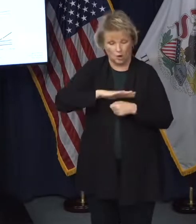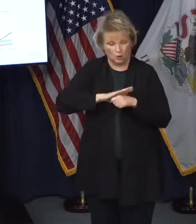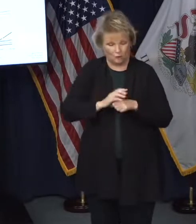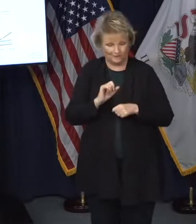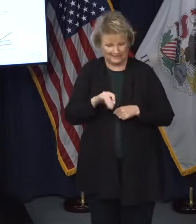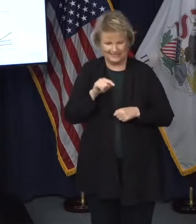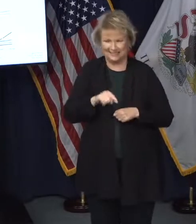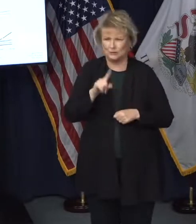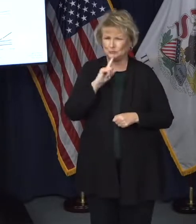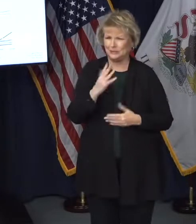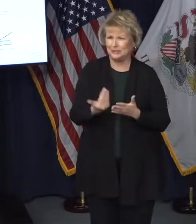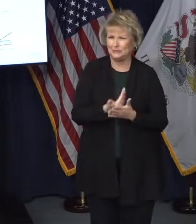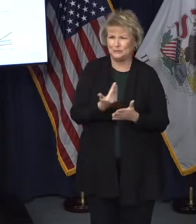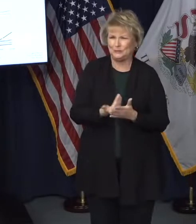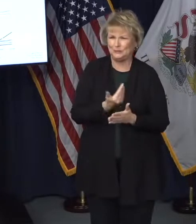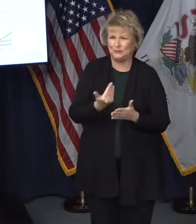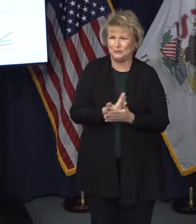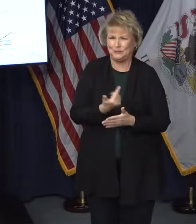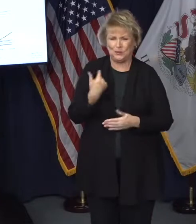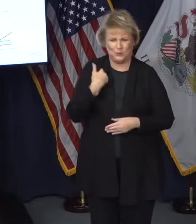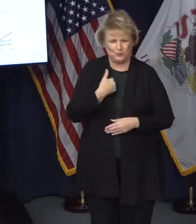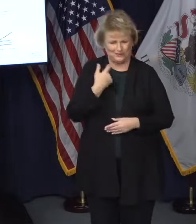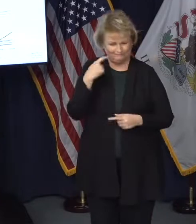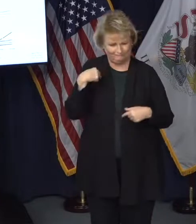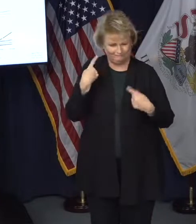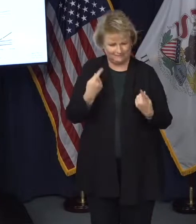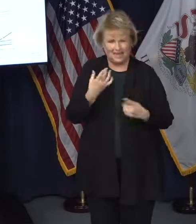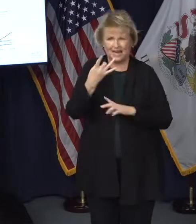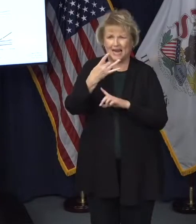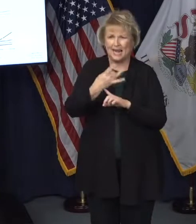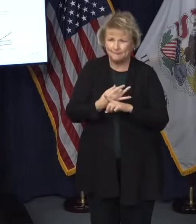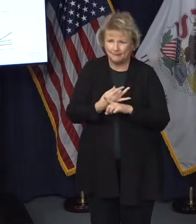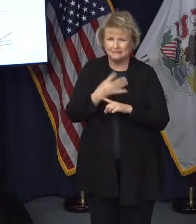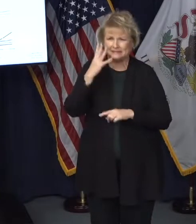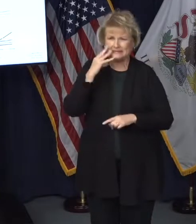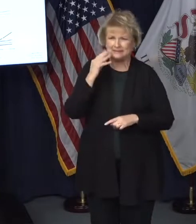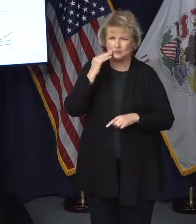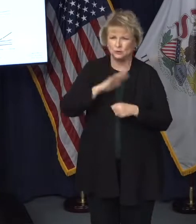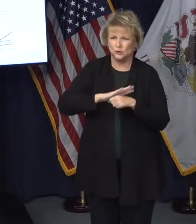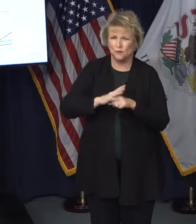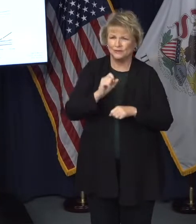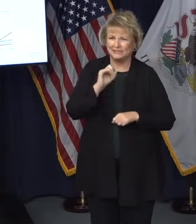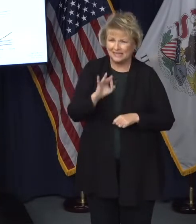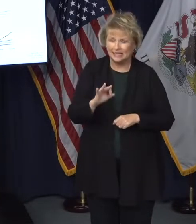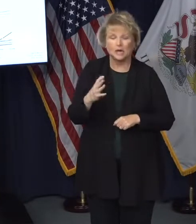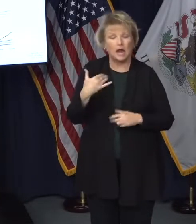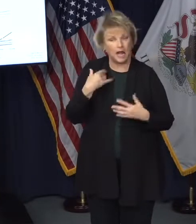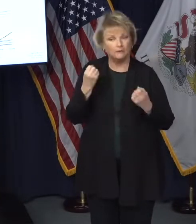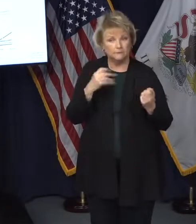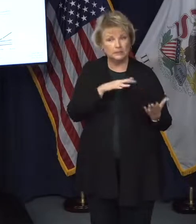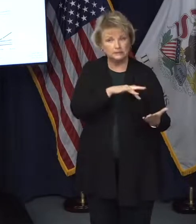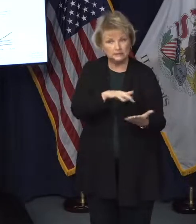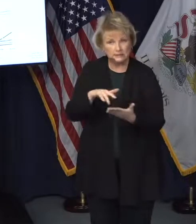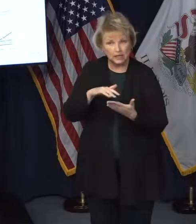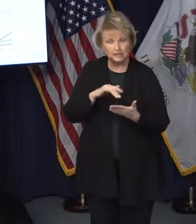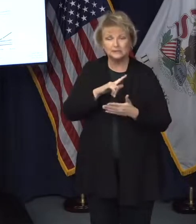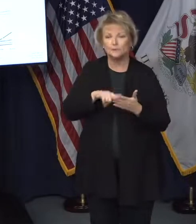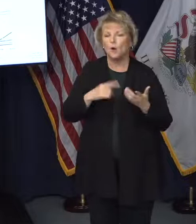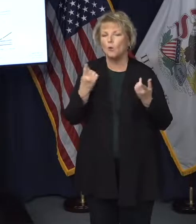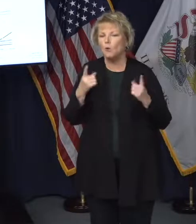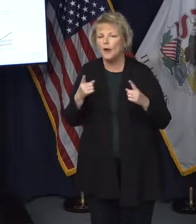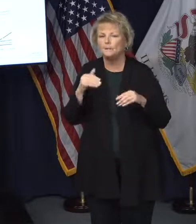so new. We're 8 months in now, and there are lots of studies about